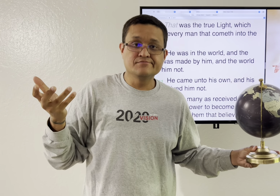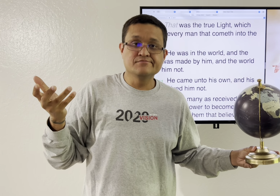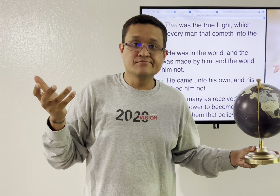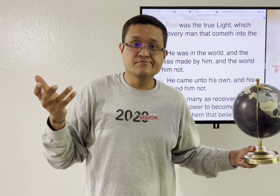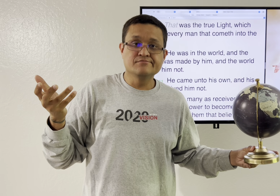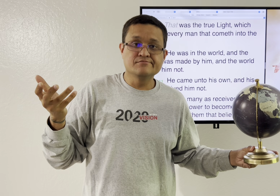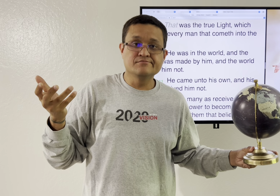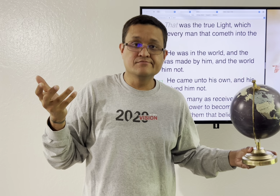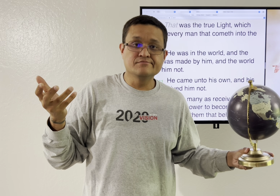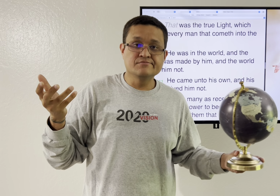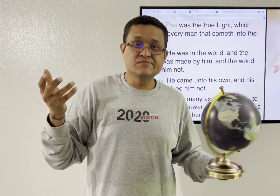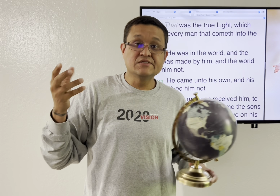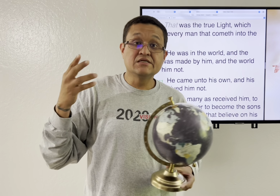So who was in the world?